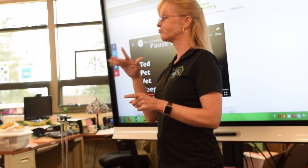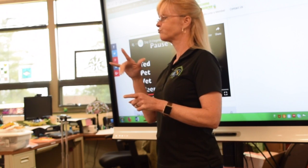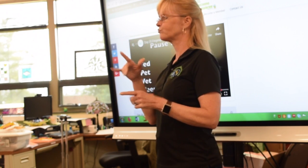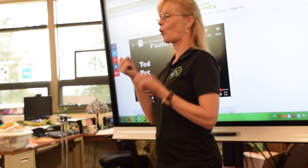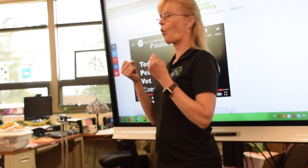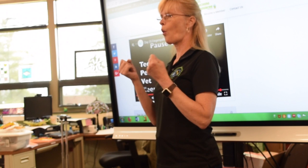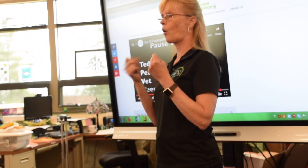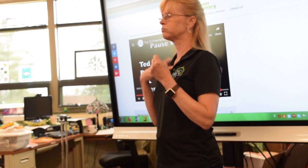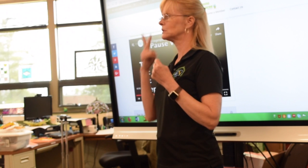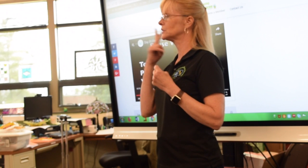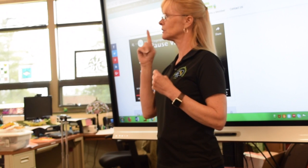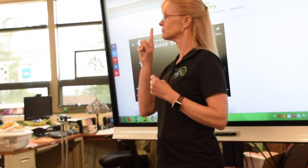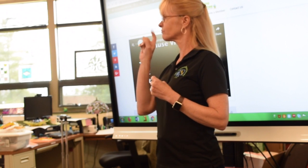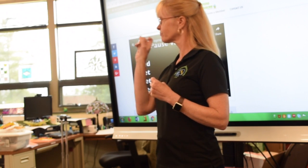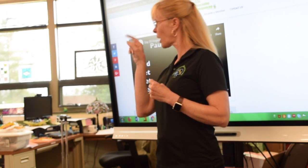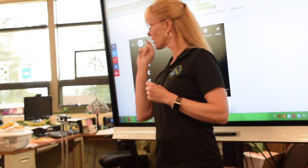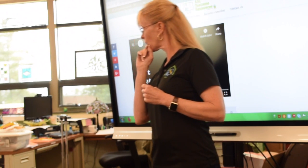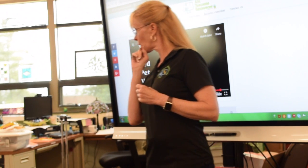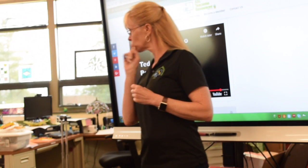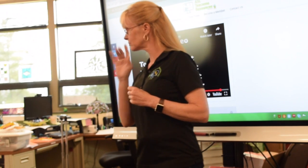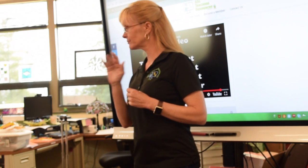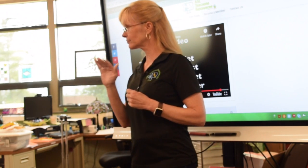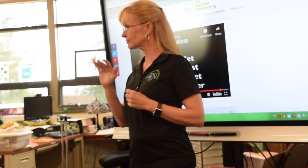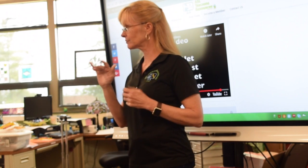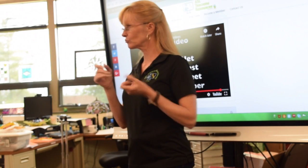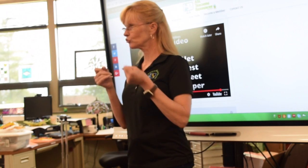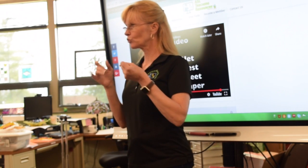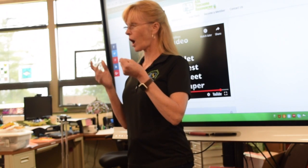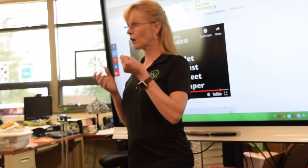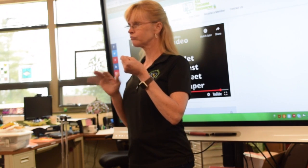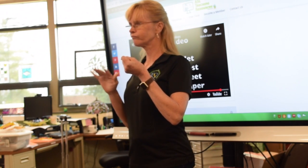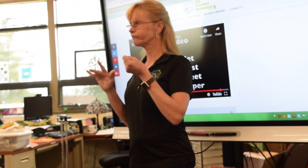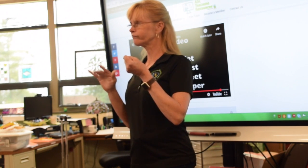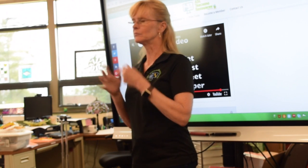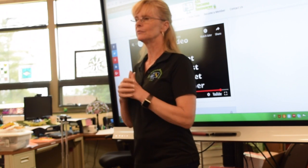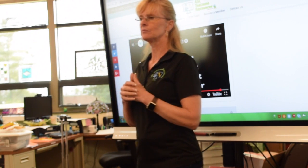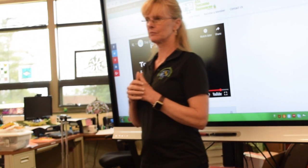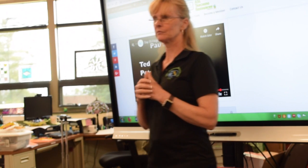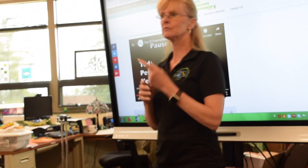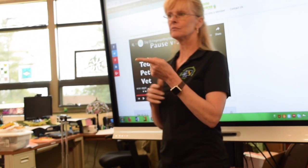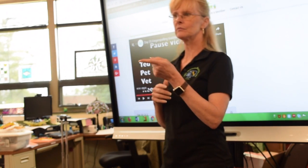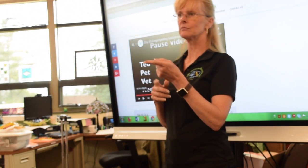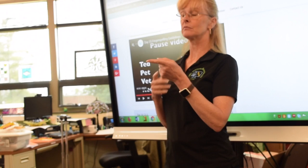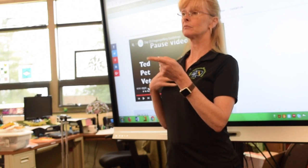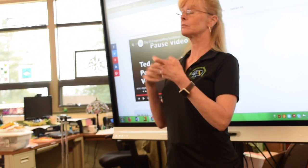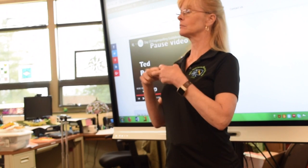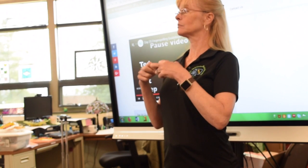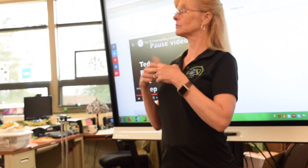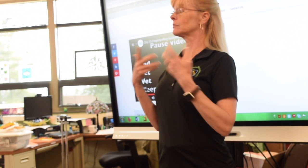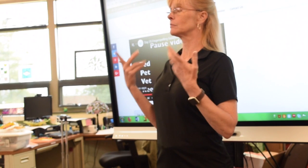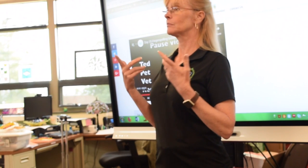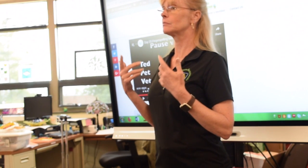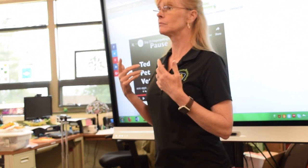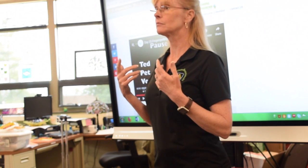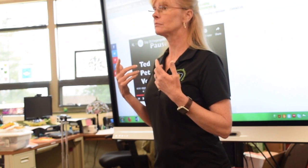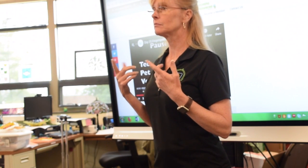I see something, I just finger spell it. Just finger spell, finger spell, finger spell. well, my problem is that when I'm watching